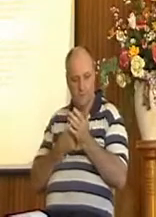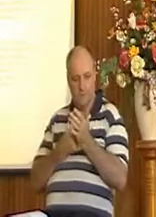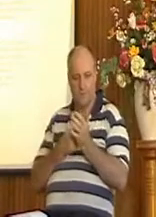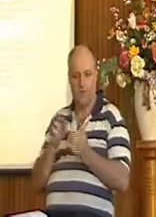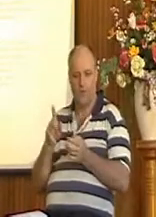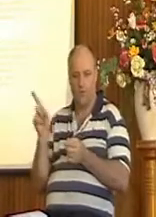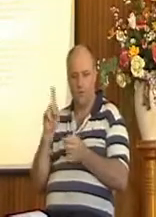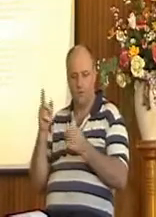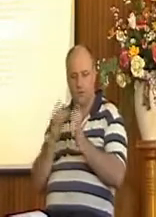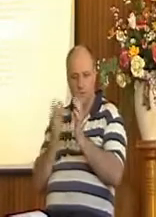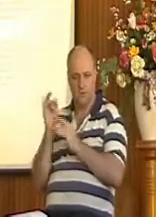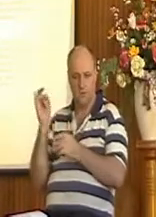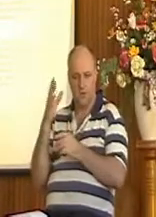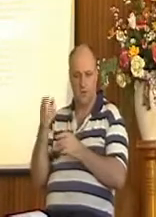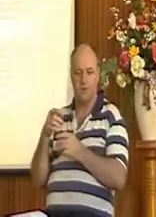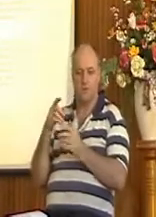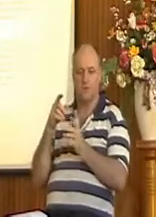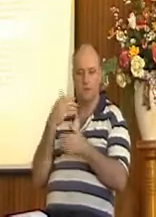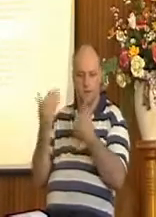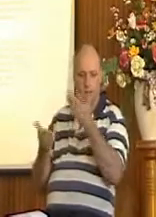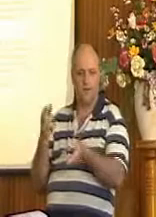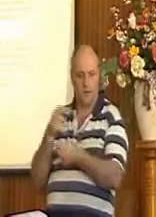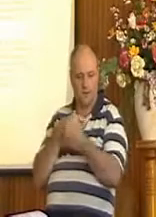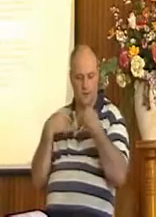Now, I don't consciously try to remember